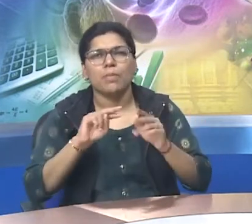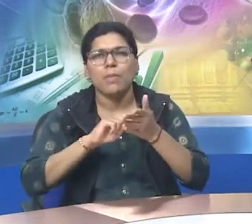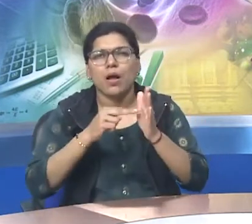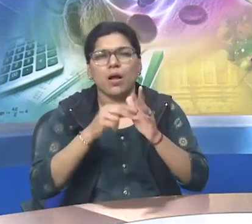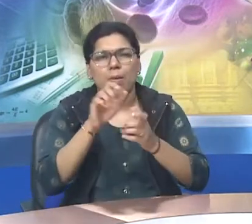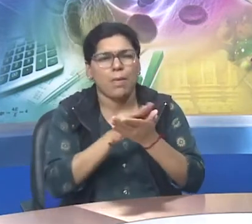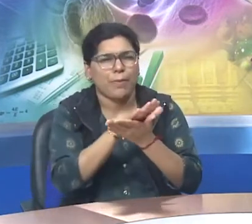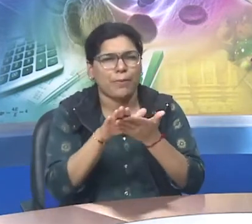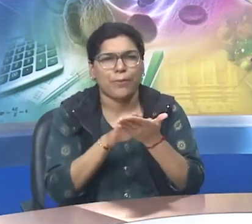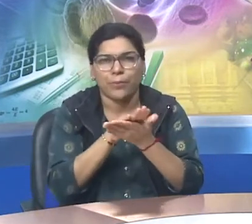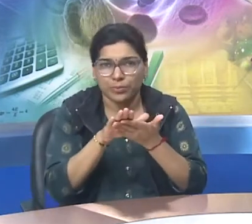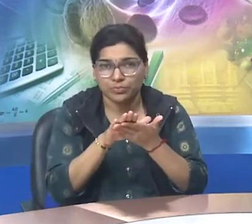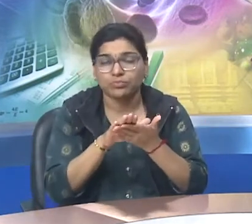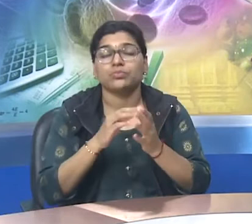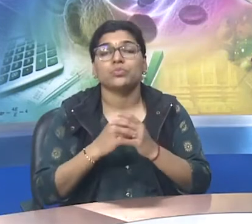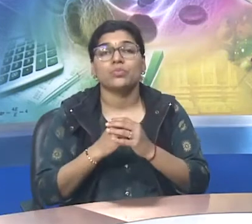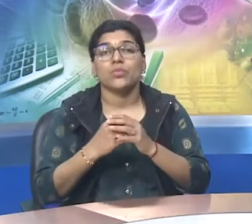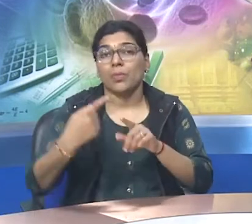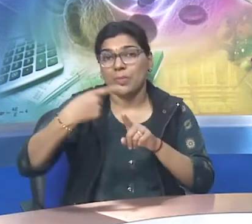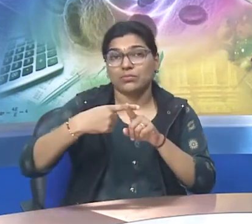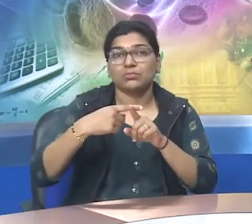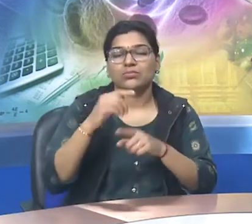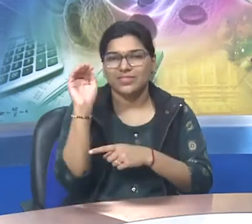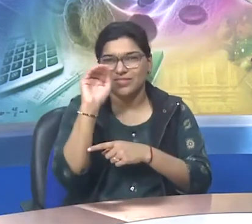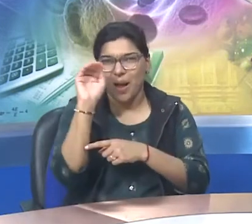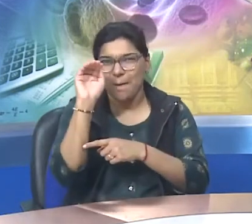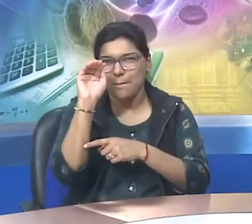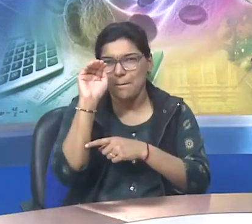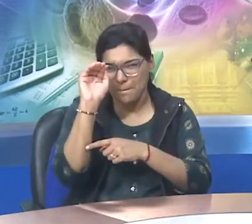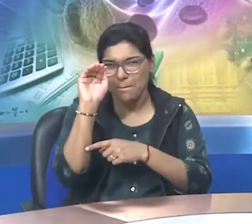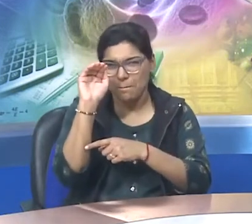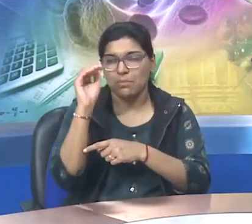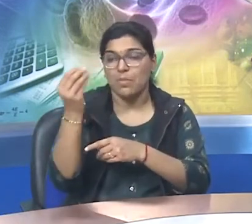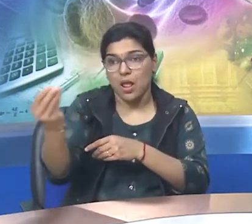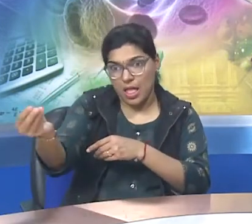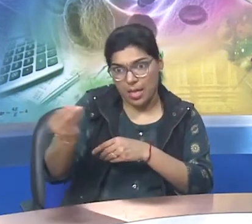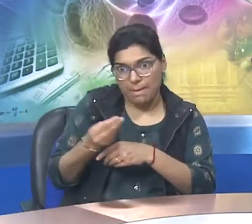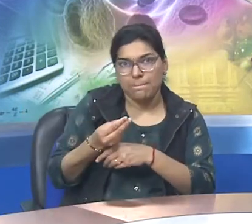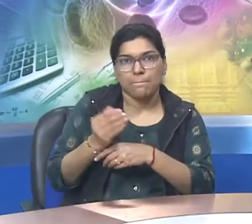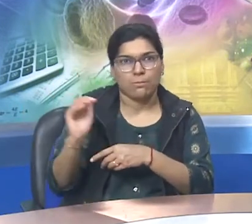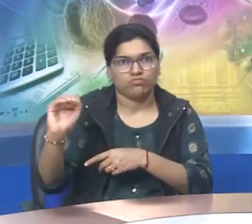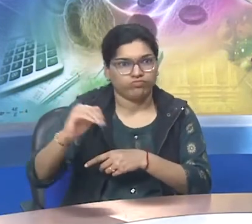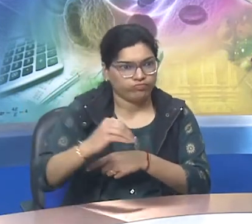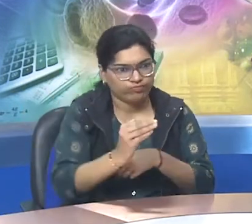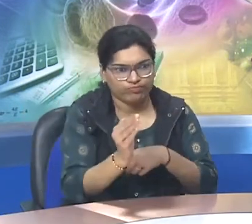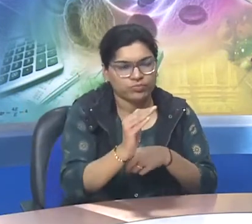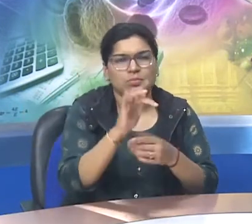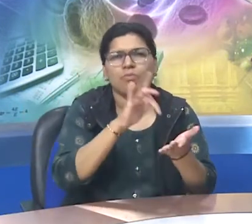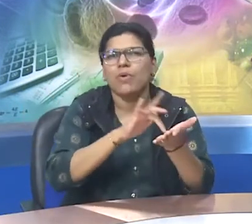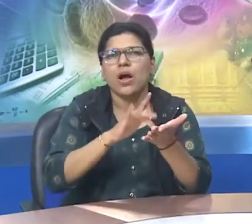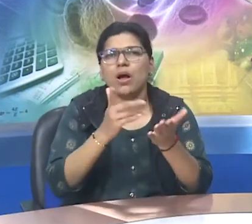into silence, and snakes moved among the books,